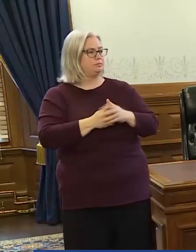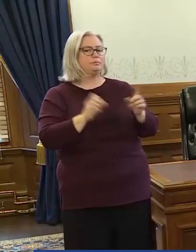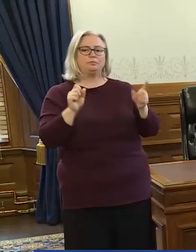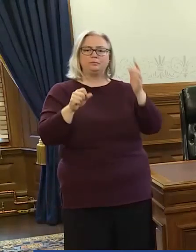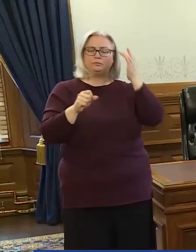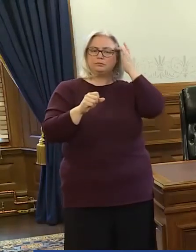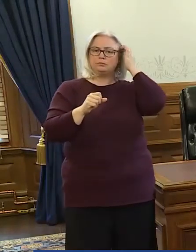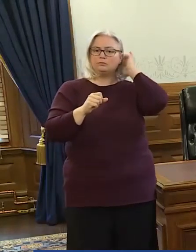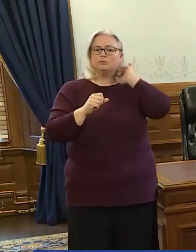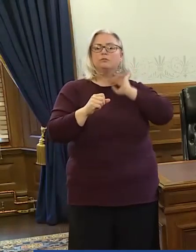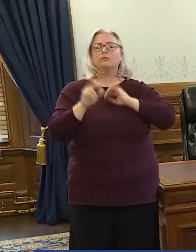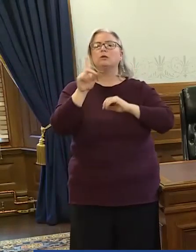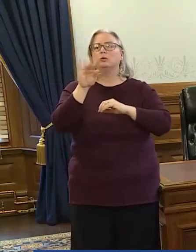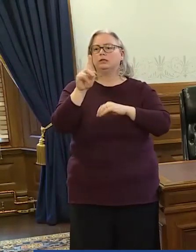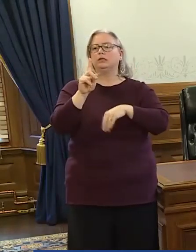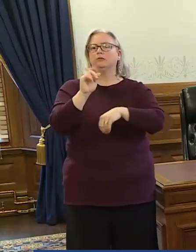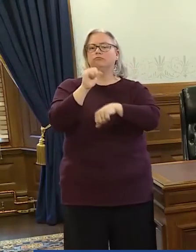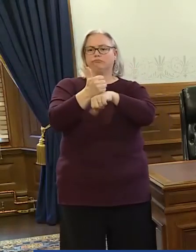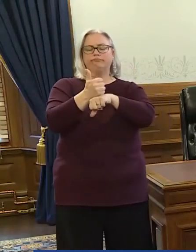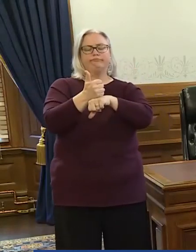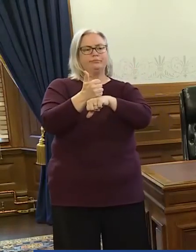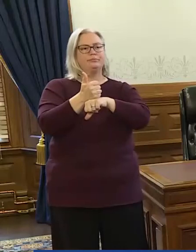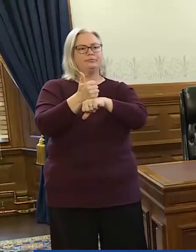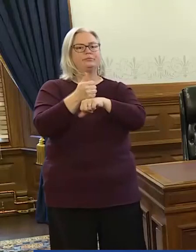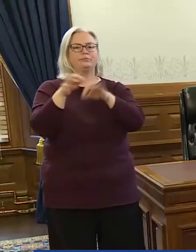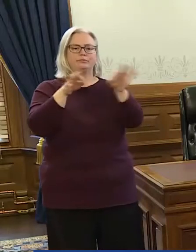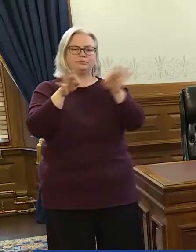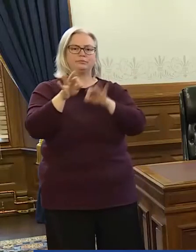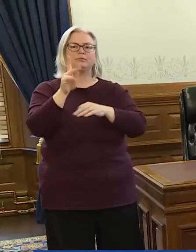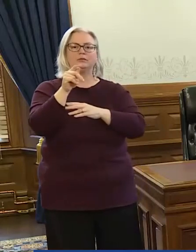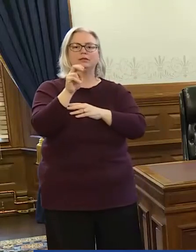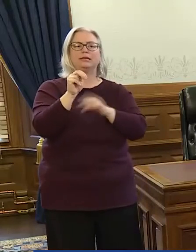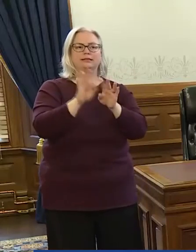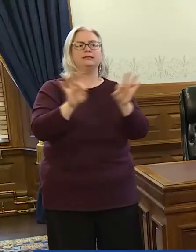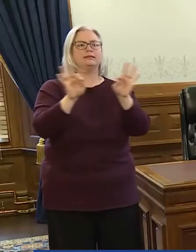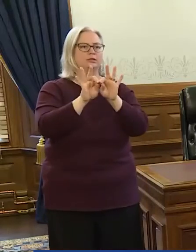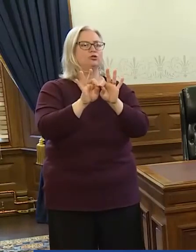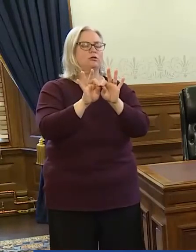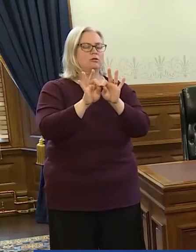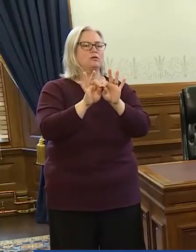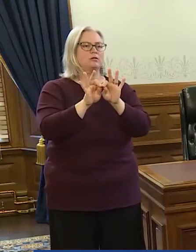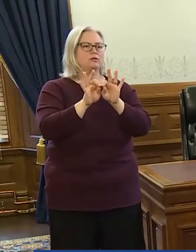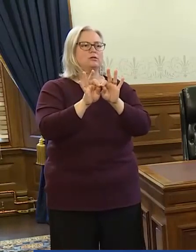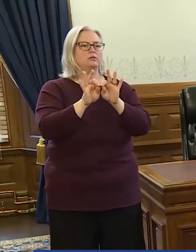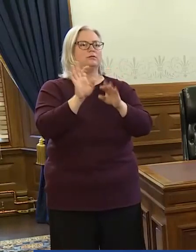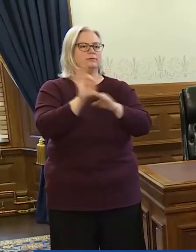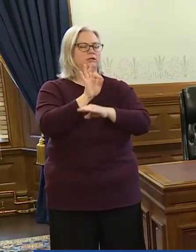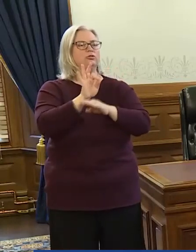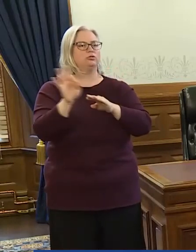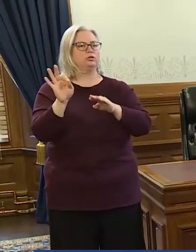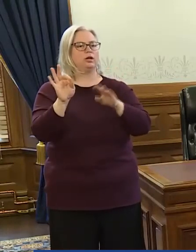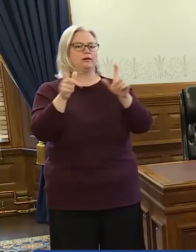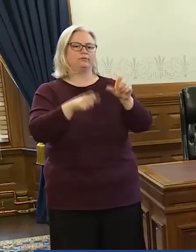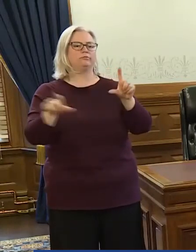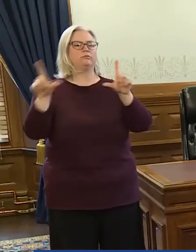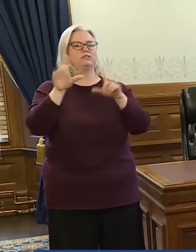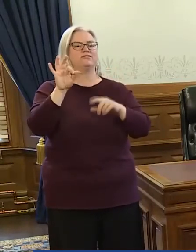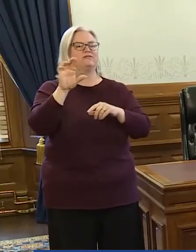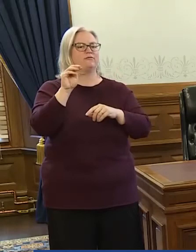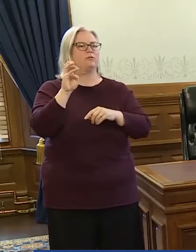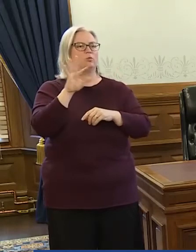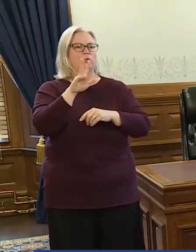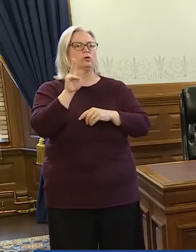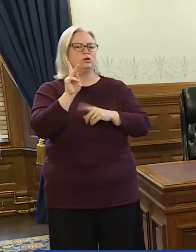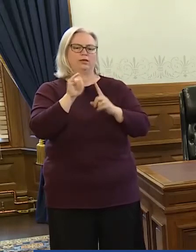Yeah, we did establish the Kansas Essential Function Framework, which